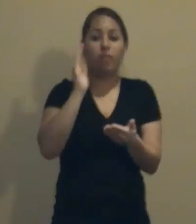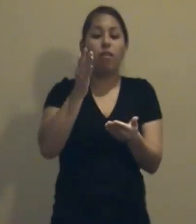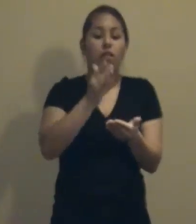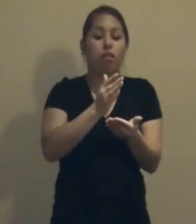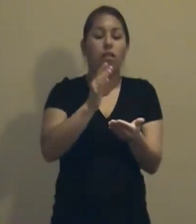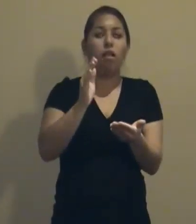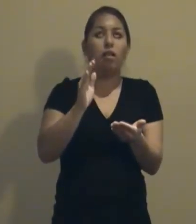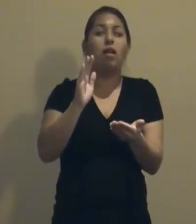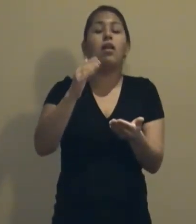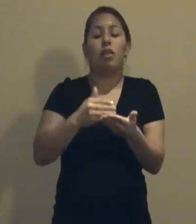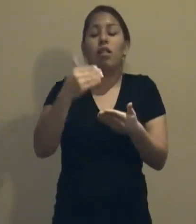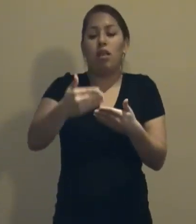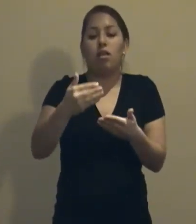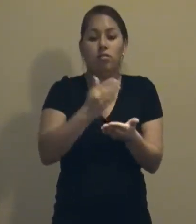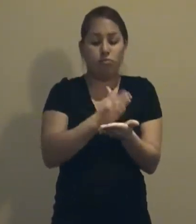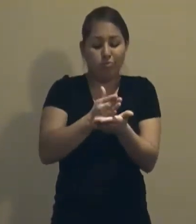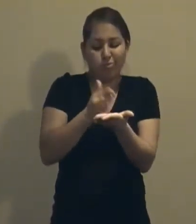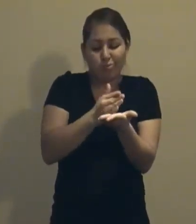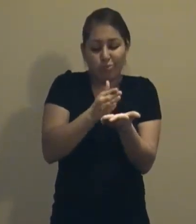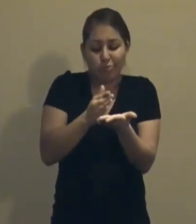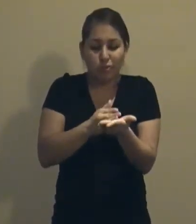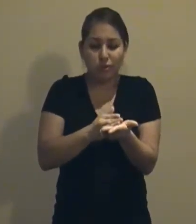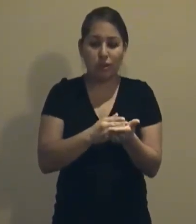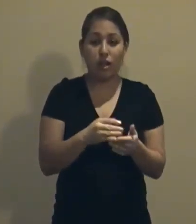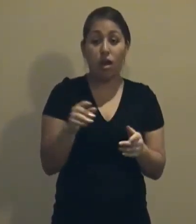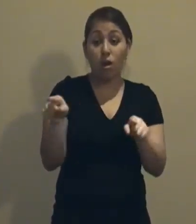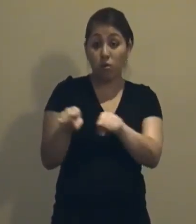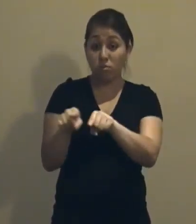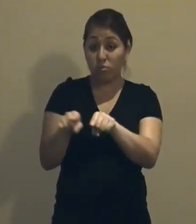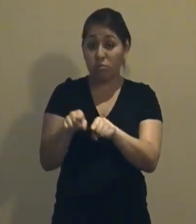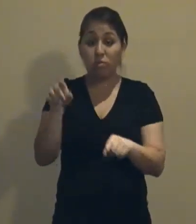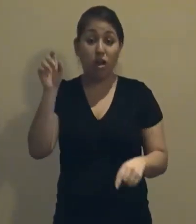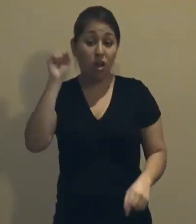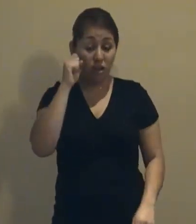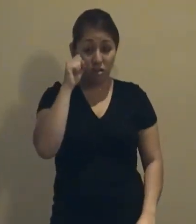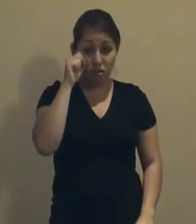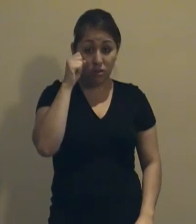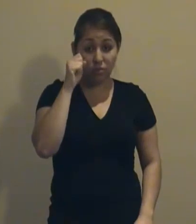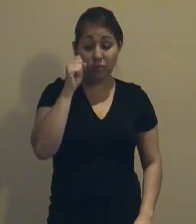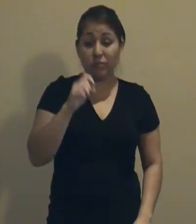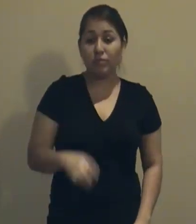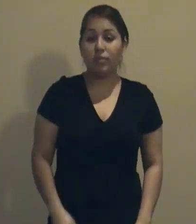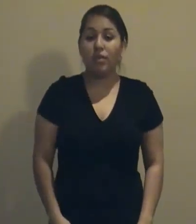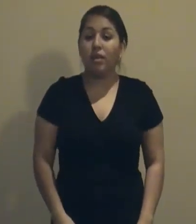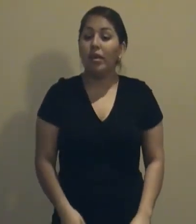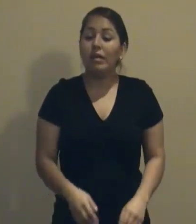And cut the onion into small pieces. And when you cut the onion, you might start crying.